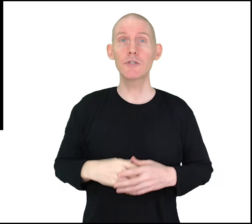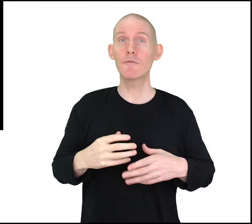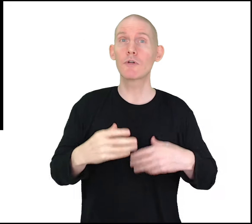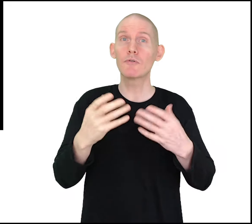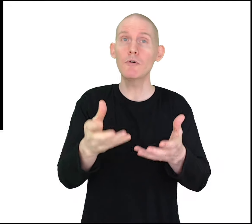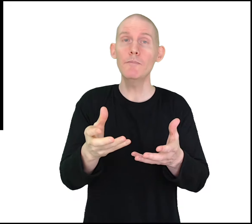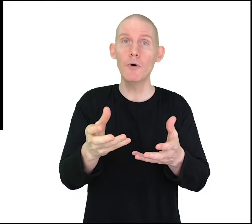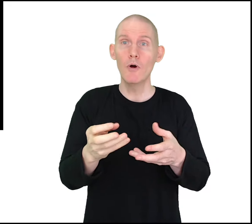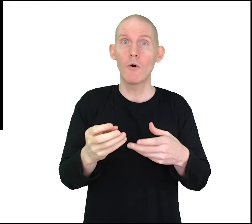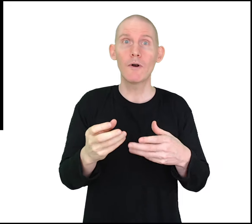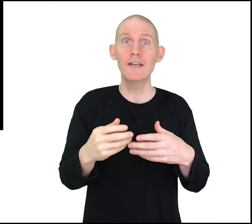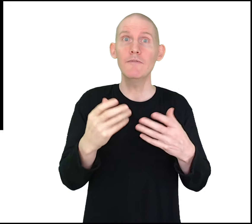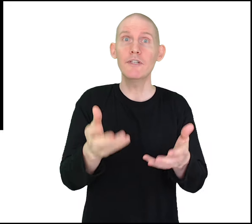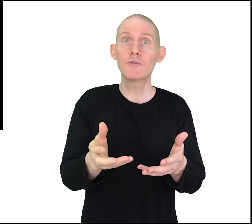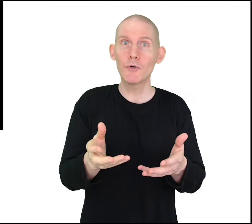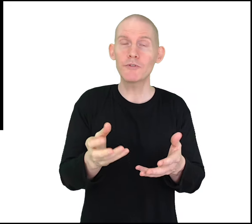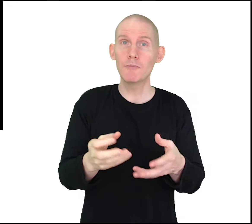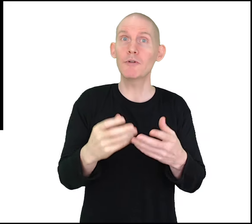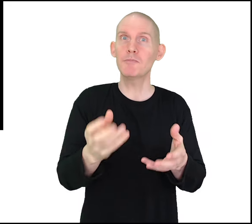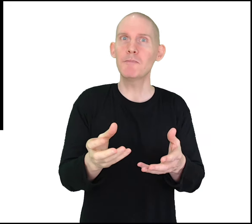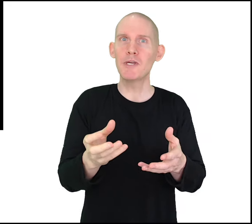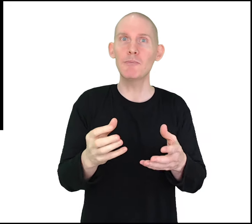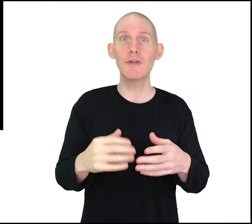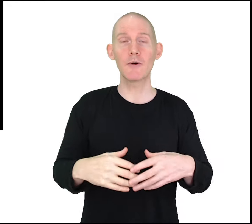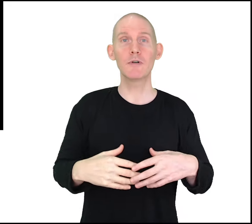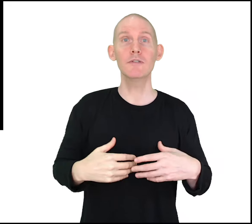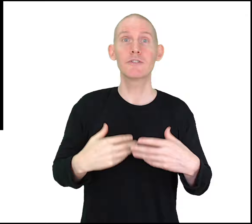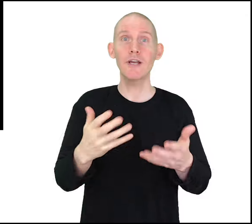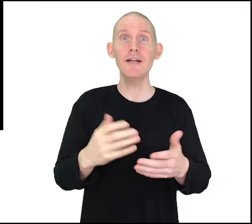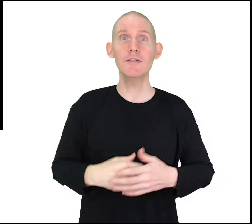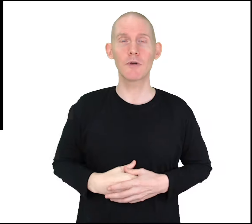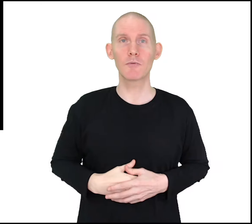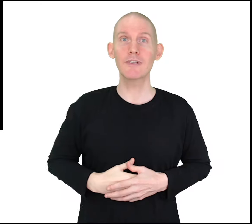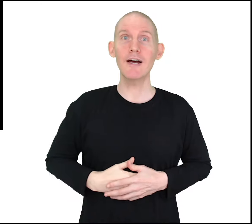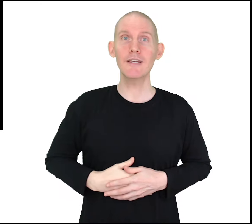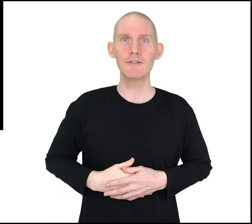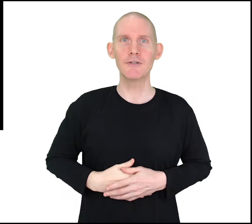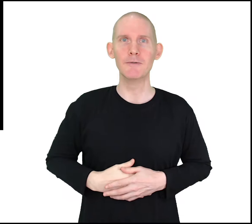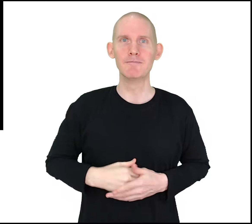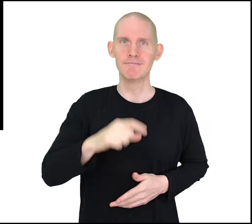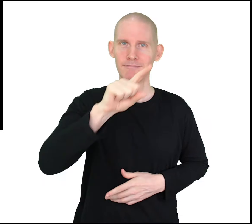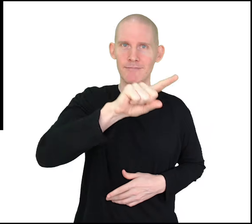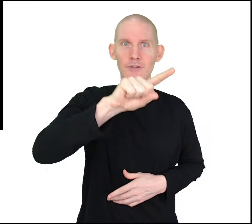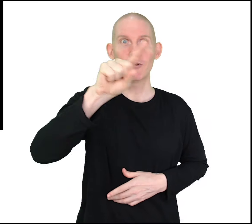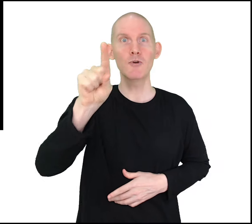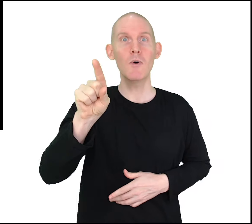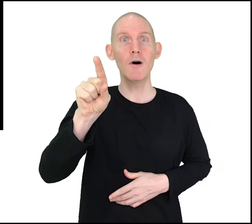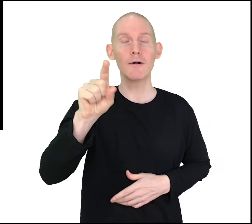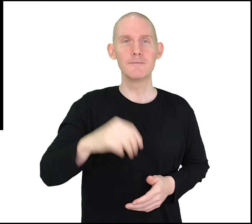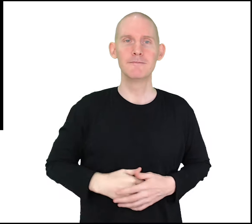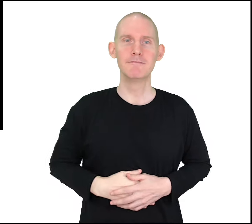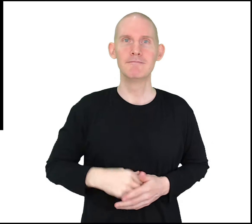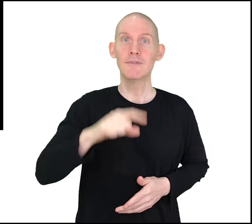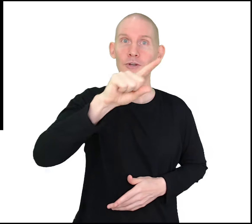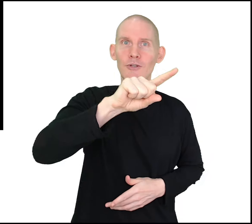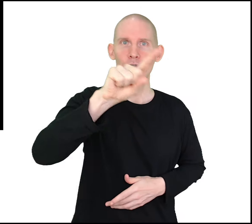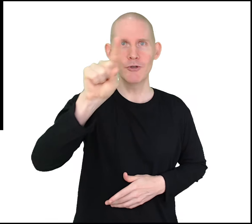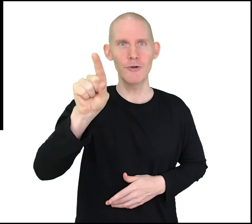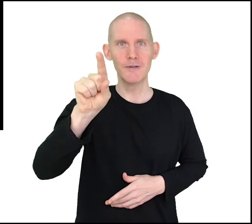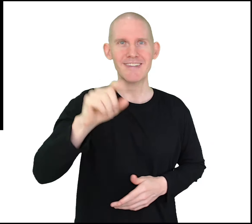the group or individuals, multiple people that we're signing with, we're talking to. You all. You.